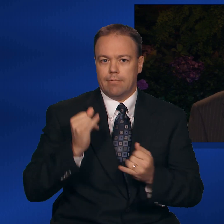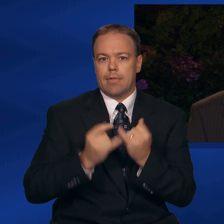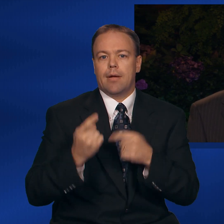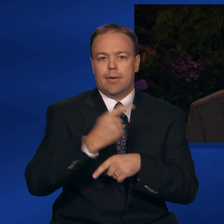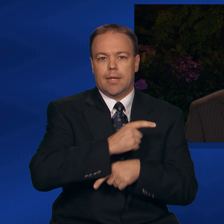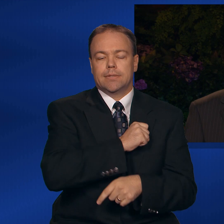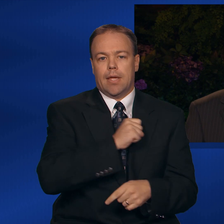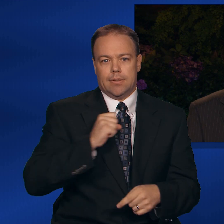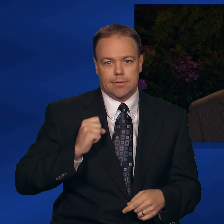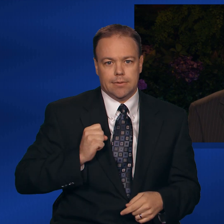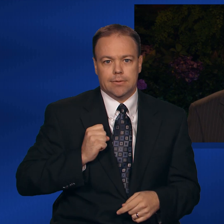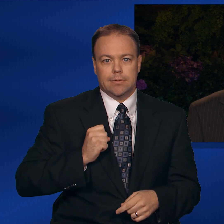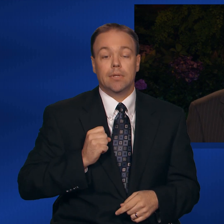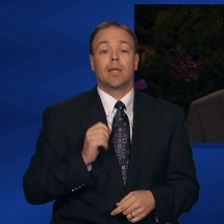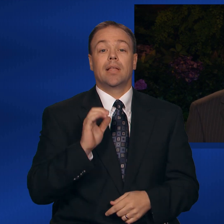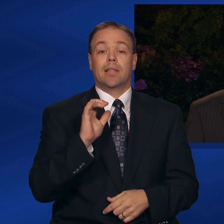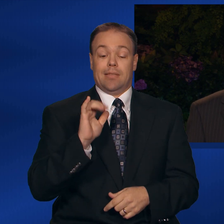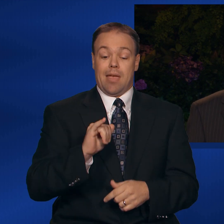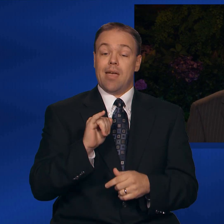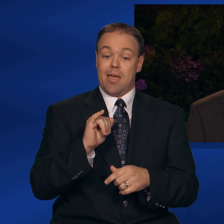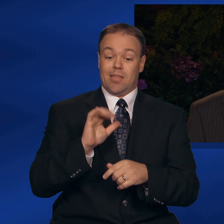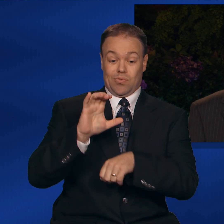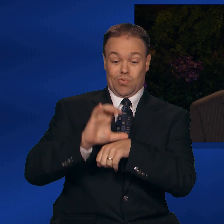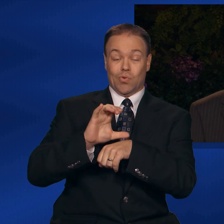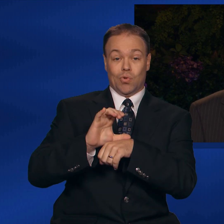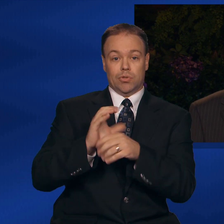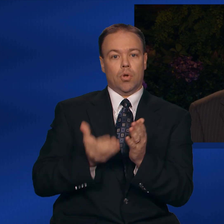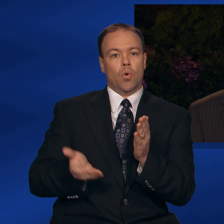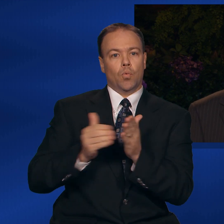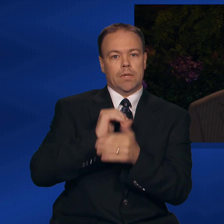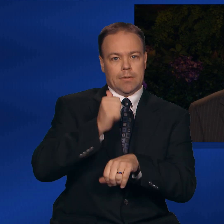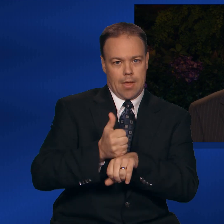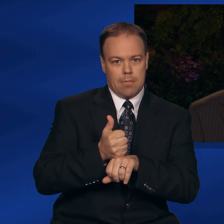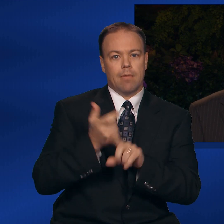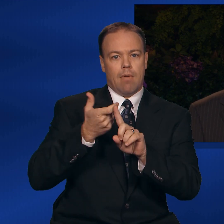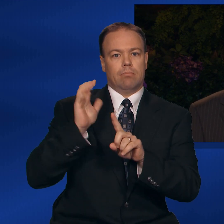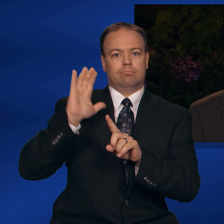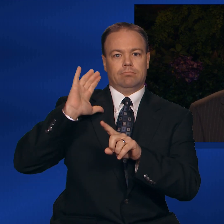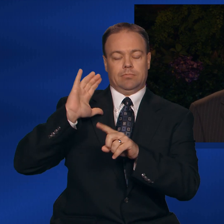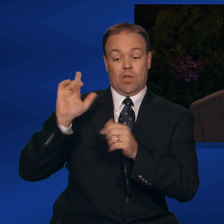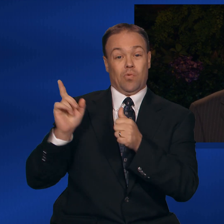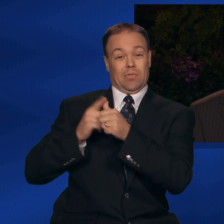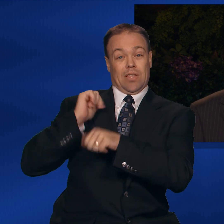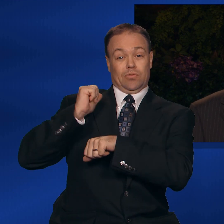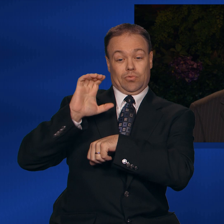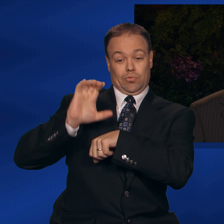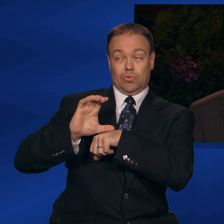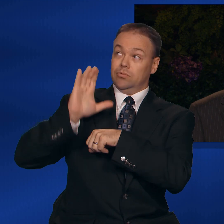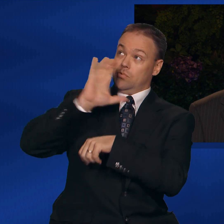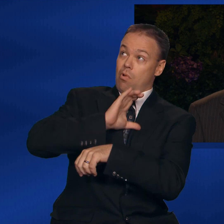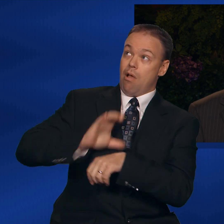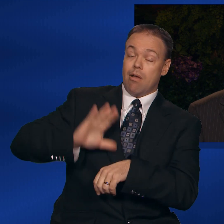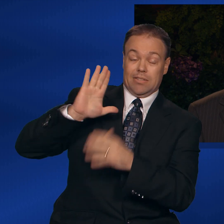Saints. It is the reestablished original Church of Jesus